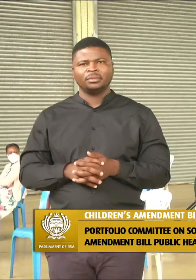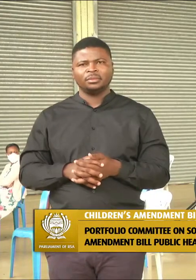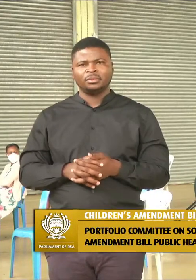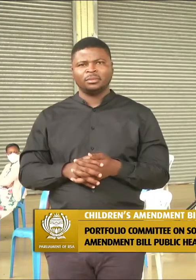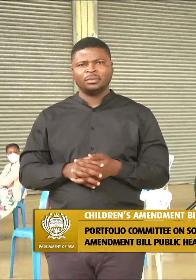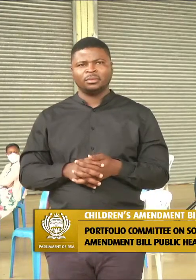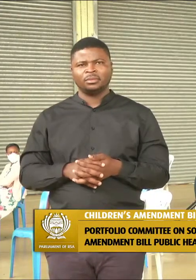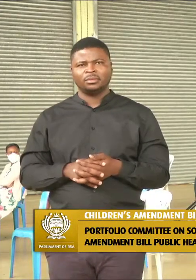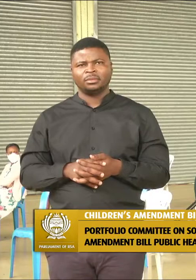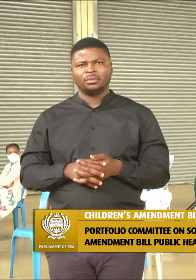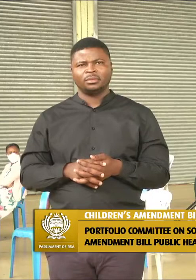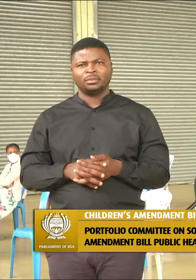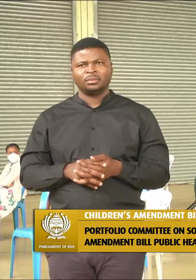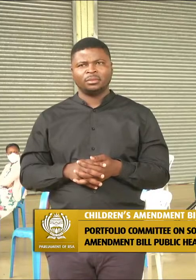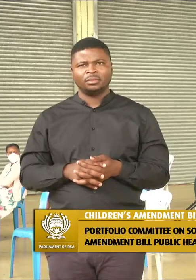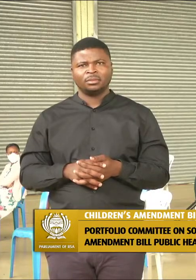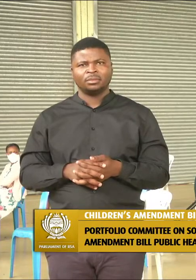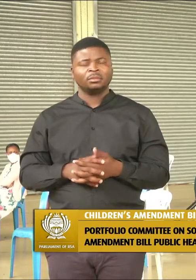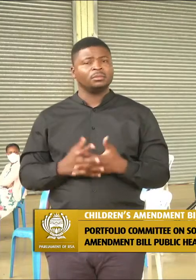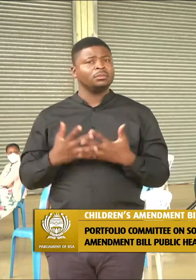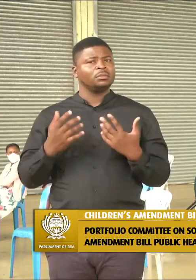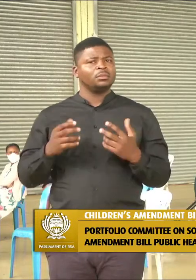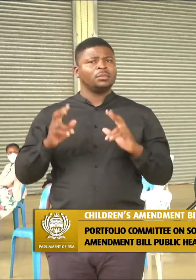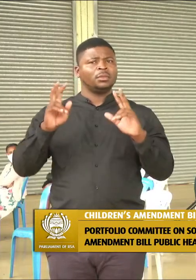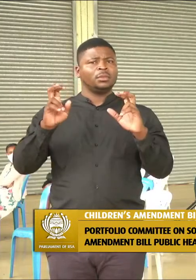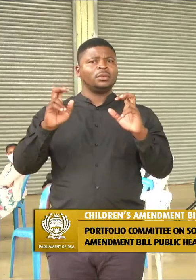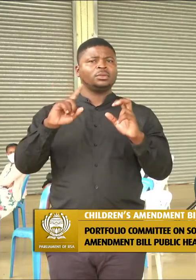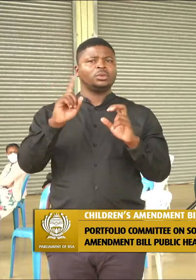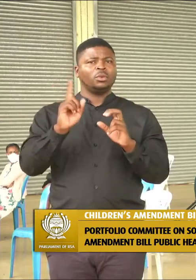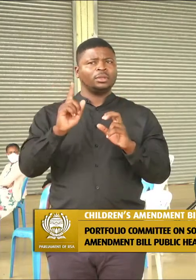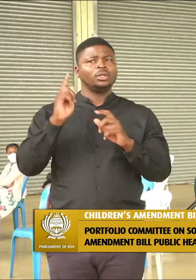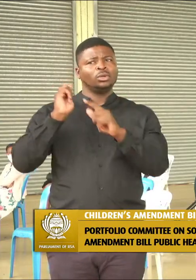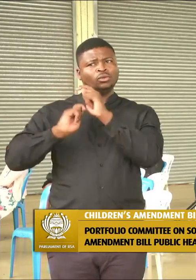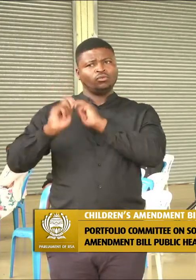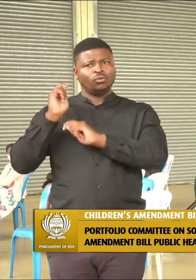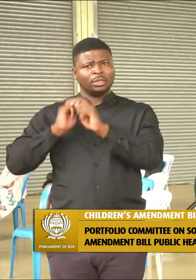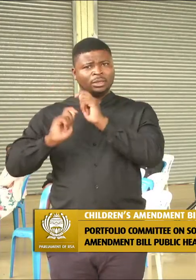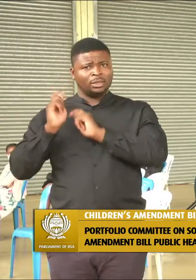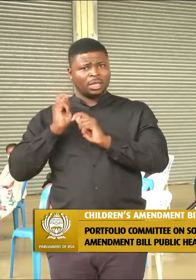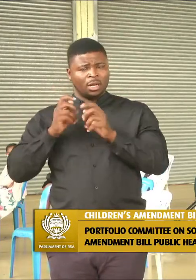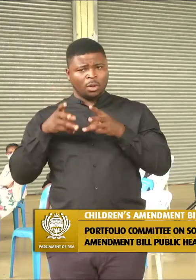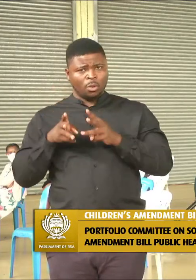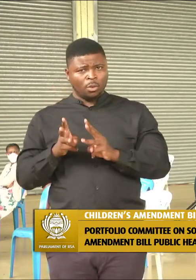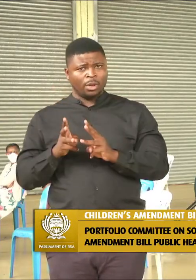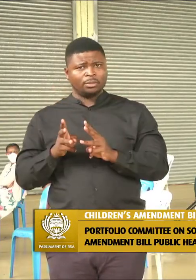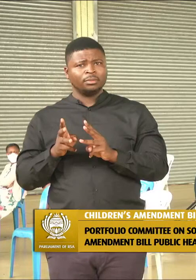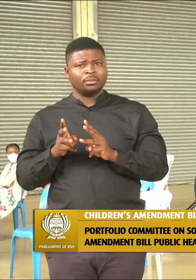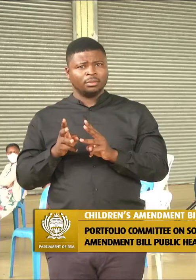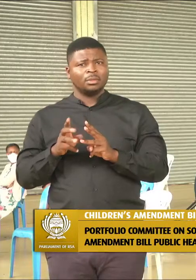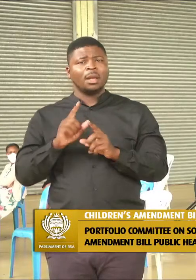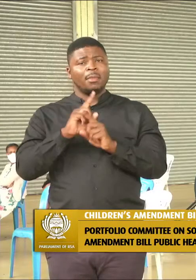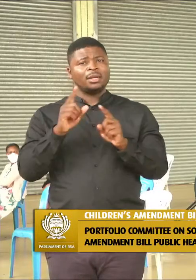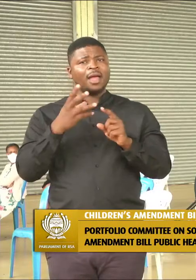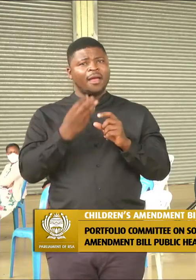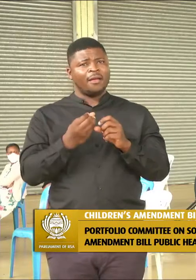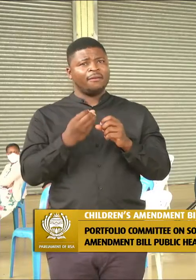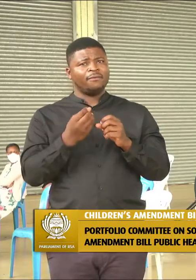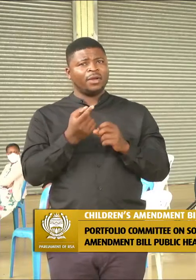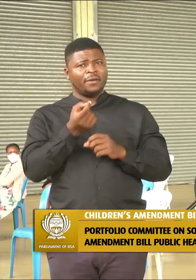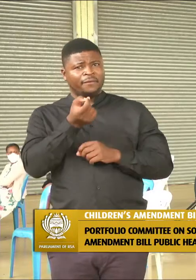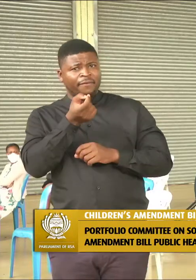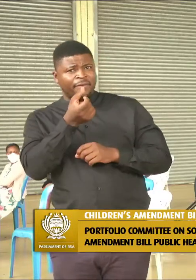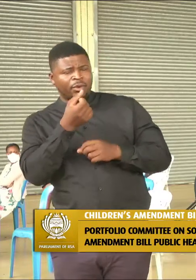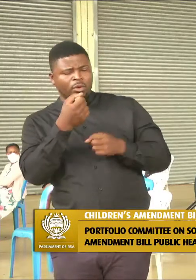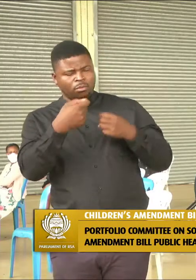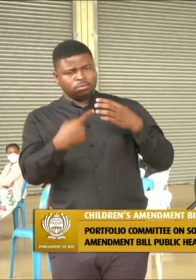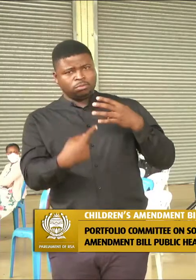it comes to matters of custody, there are a few primary points that I believe need